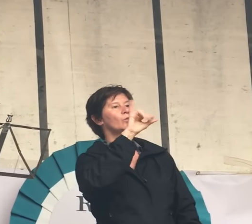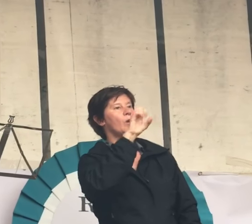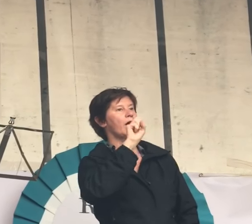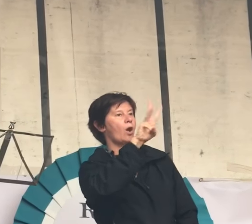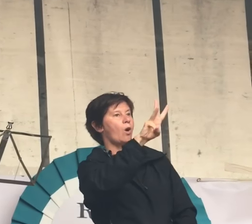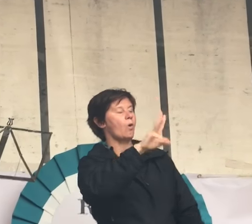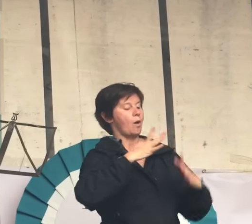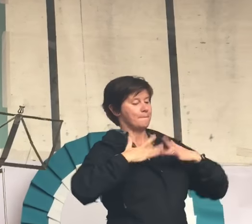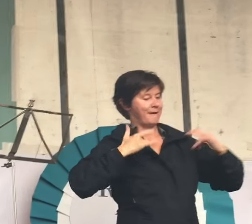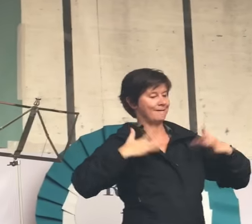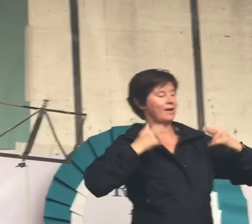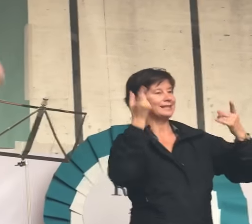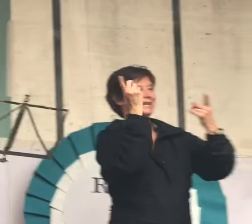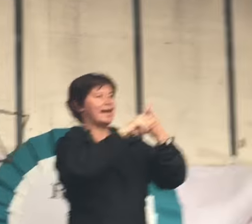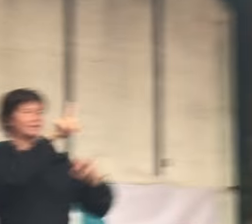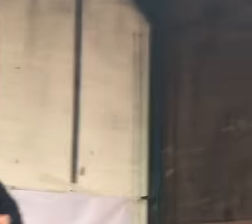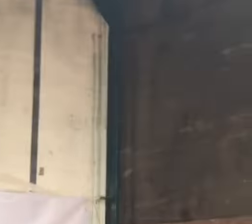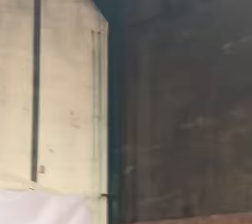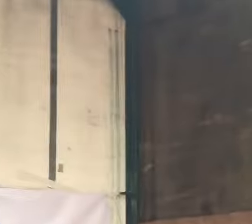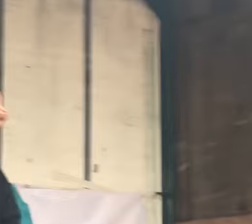Derry.